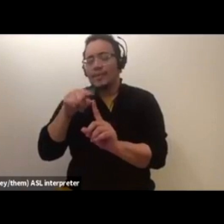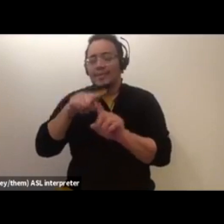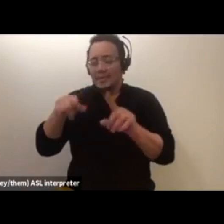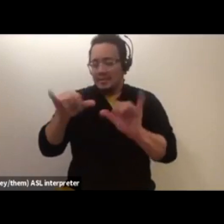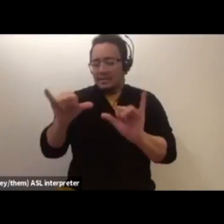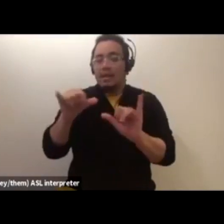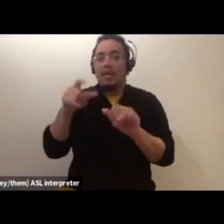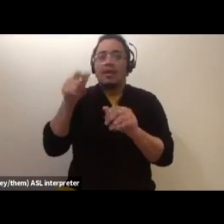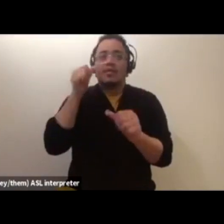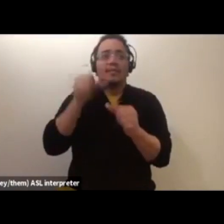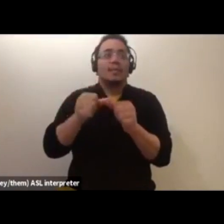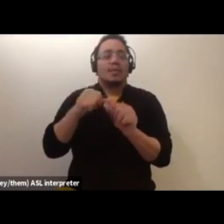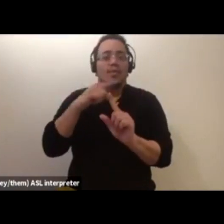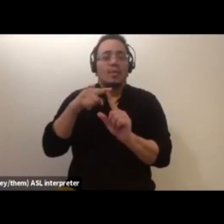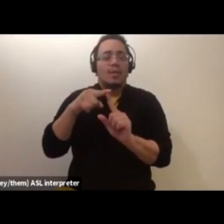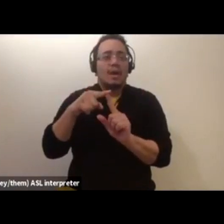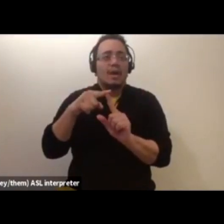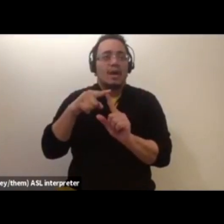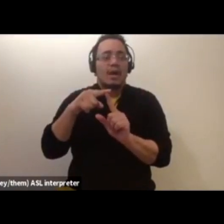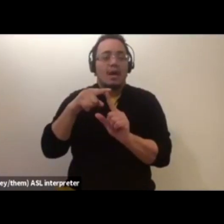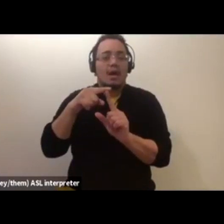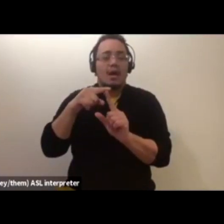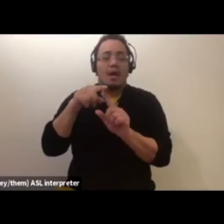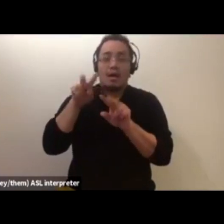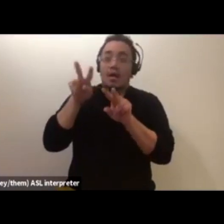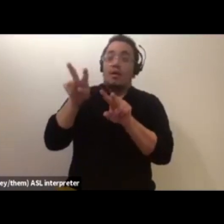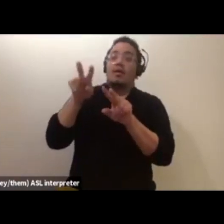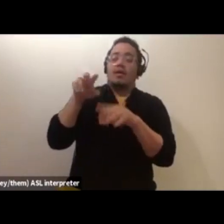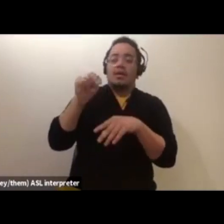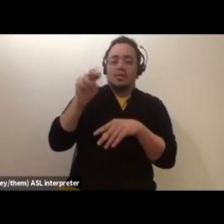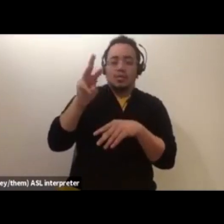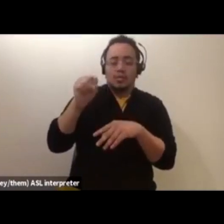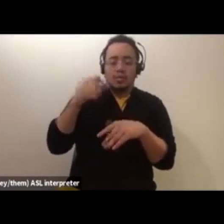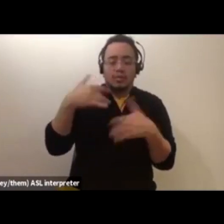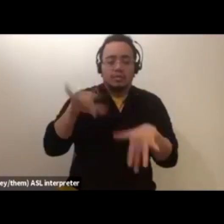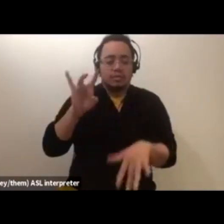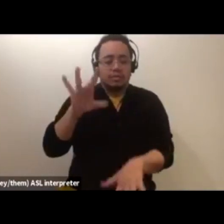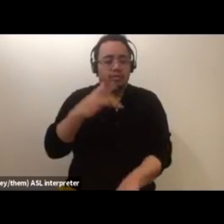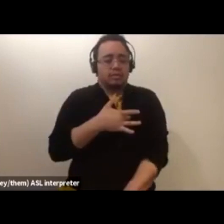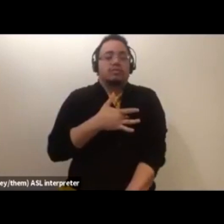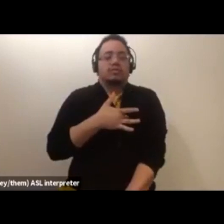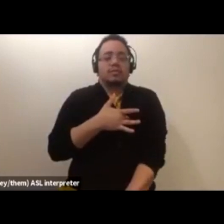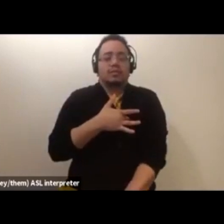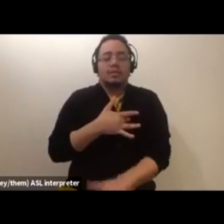But the reality is, right, as Black leaders, it's real, right? I mean,